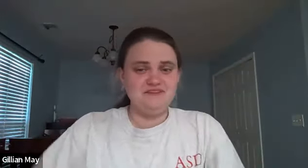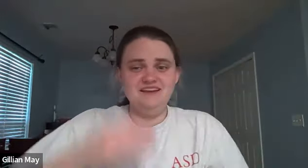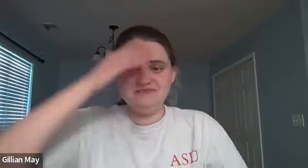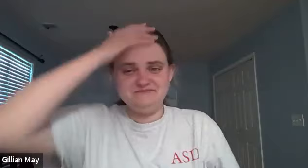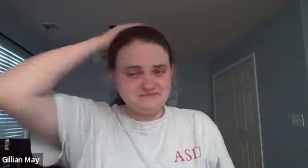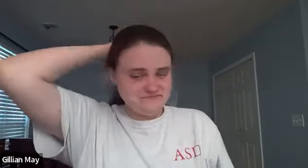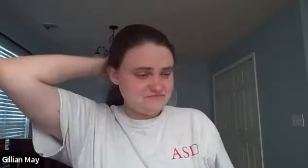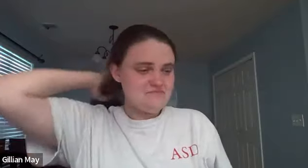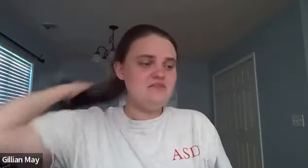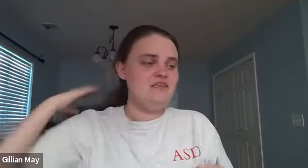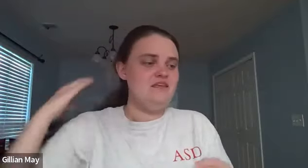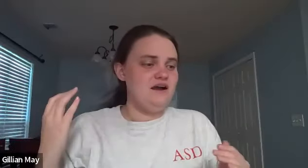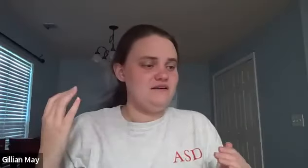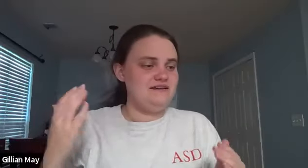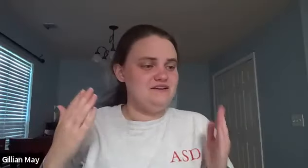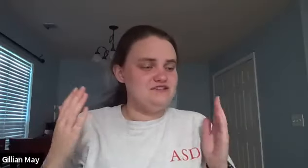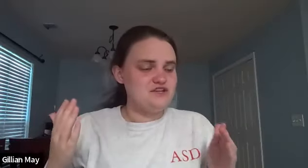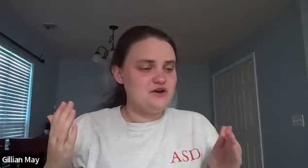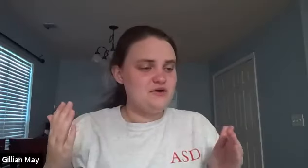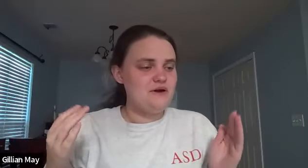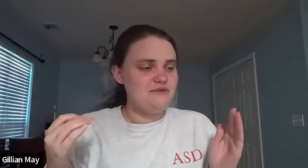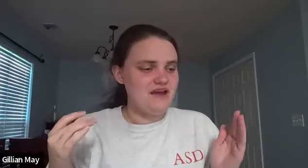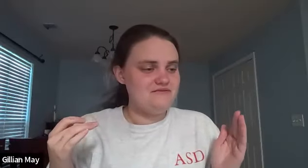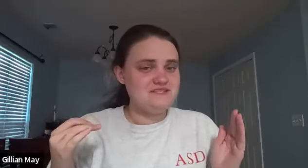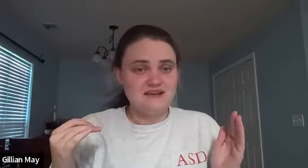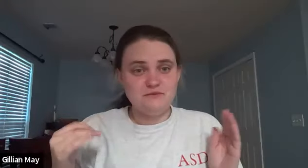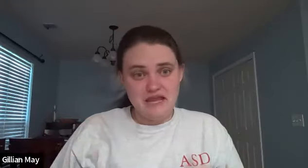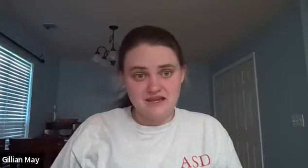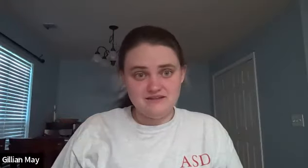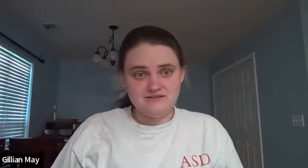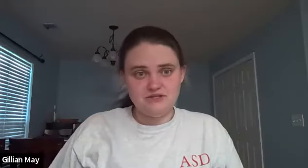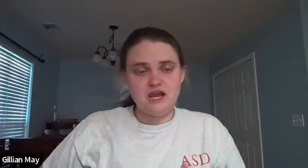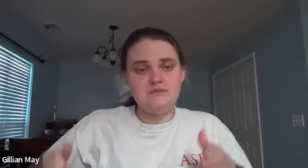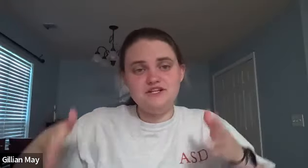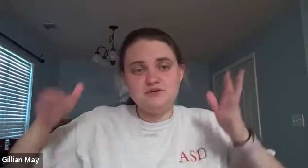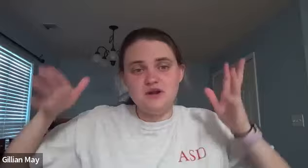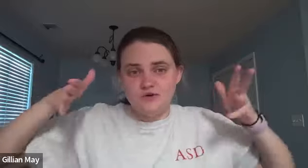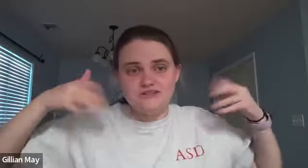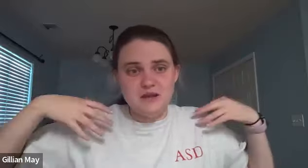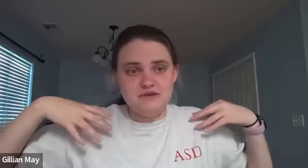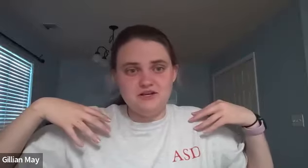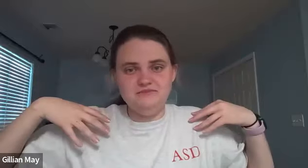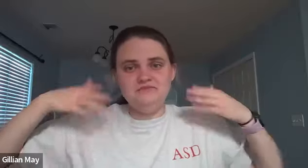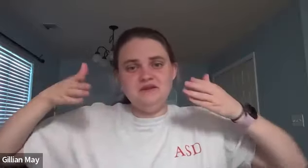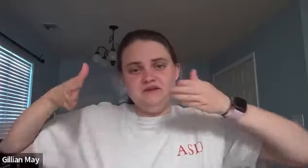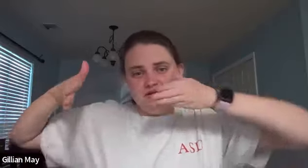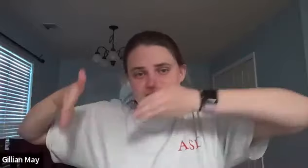All right. So we have the sign for pants, which I'm going to do it awkwardly up here.